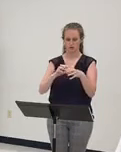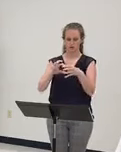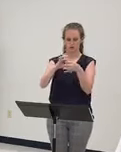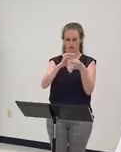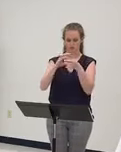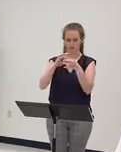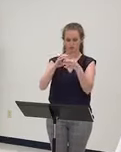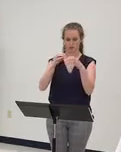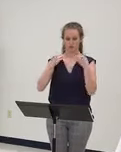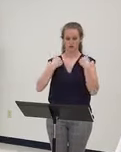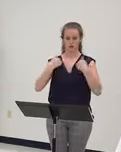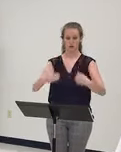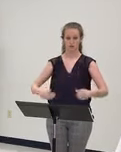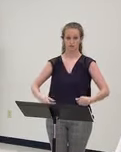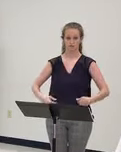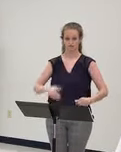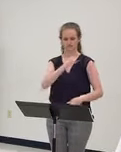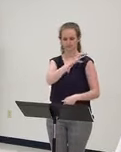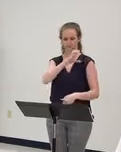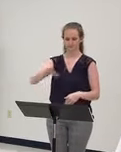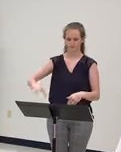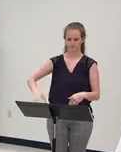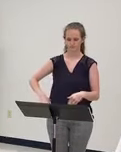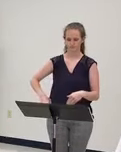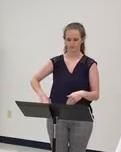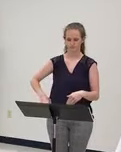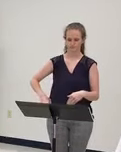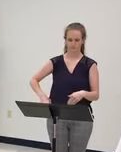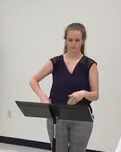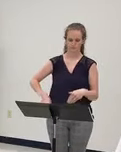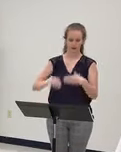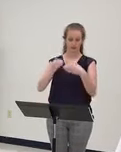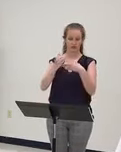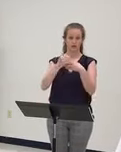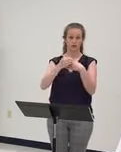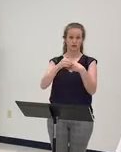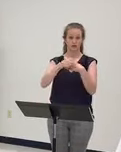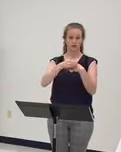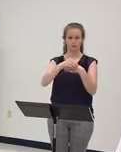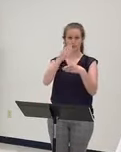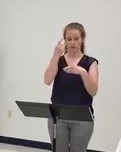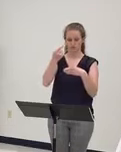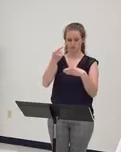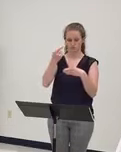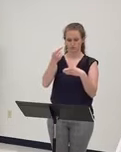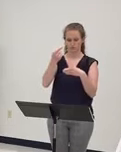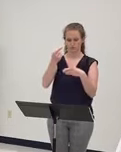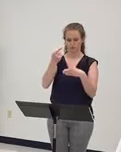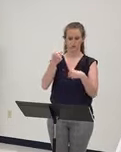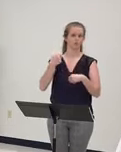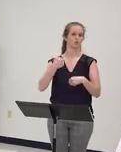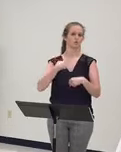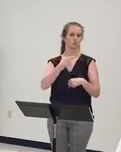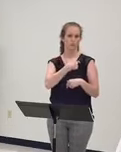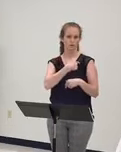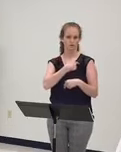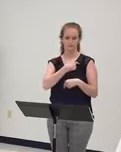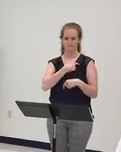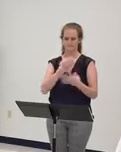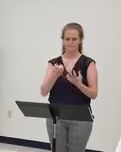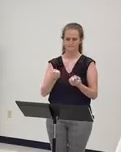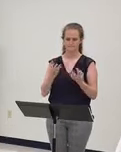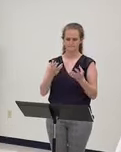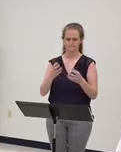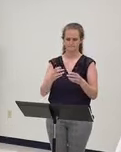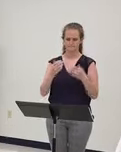is it not a participation in the body of Christ? Because the loaf of bread is one, we,